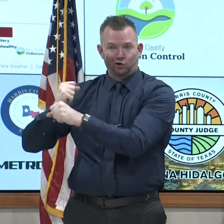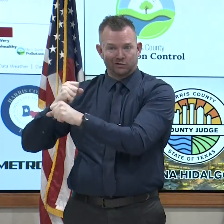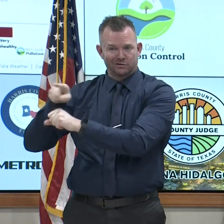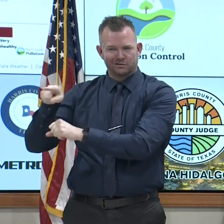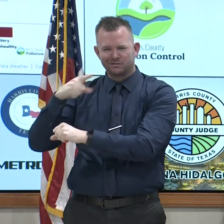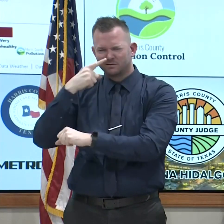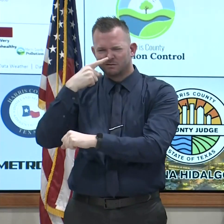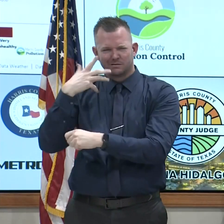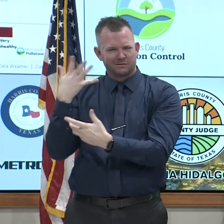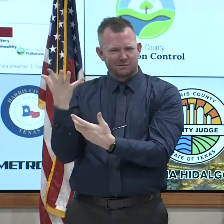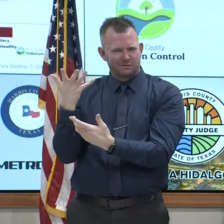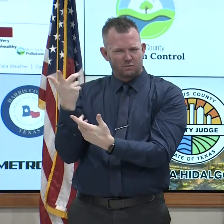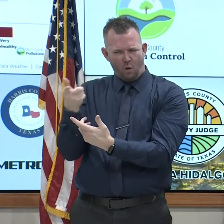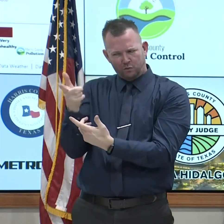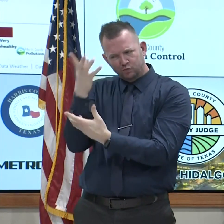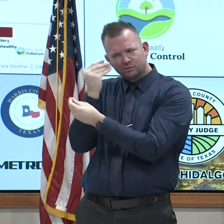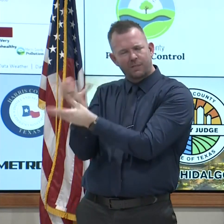them?